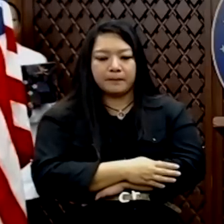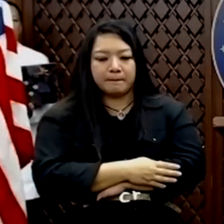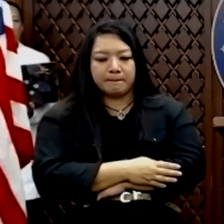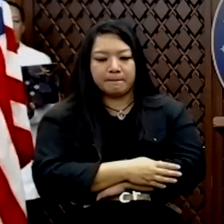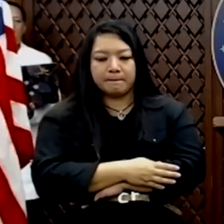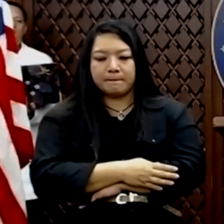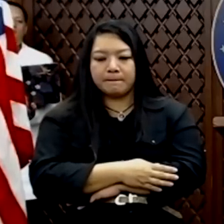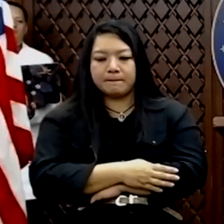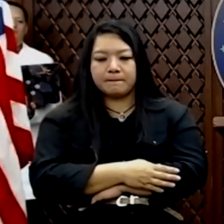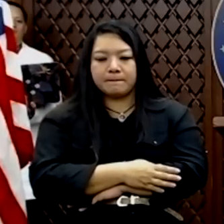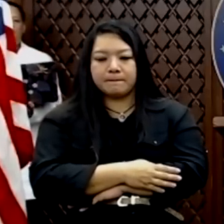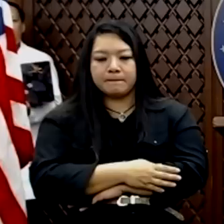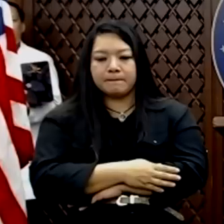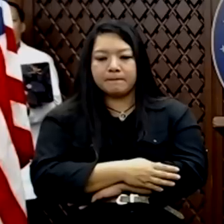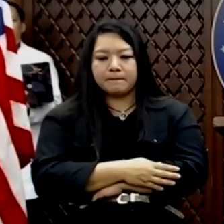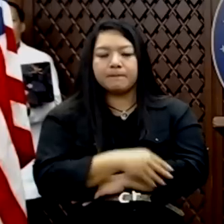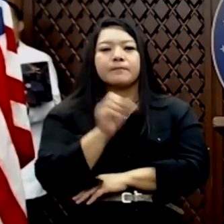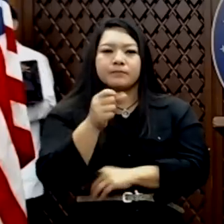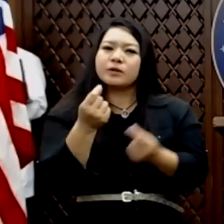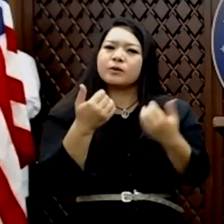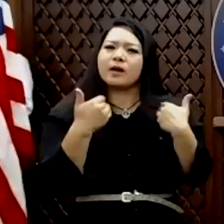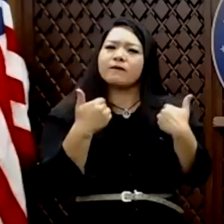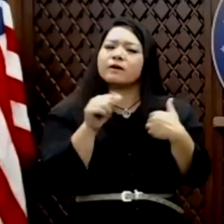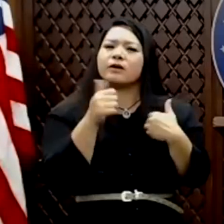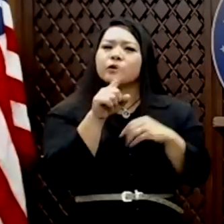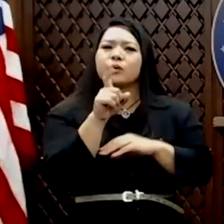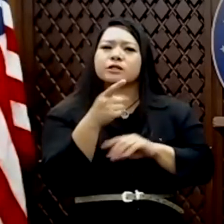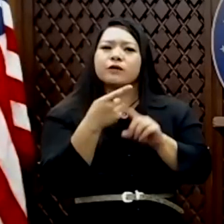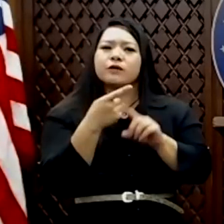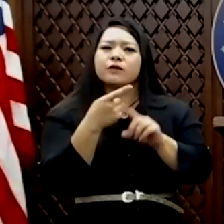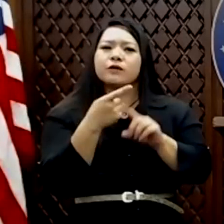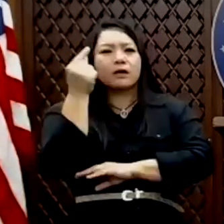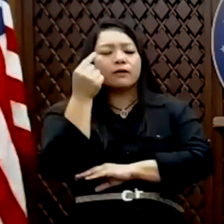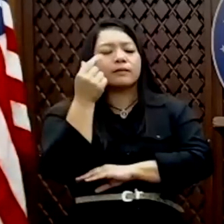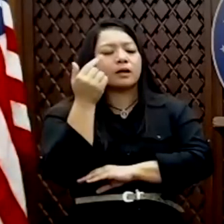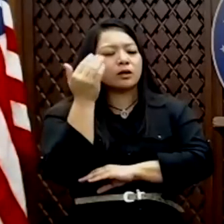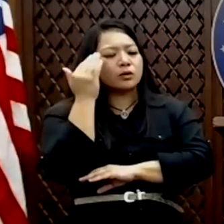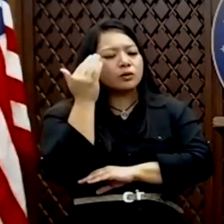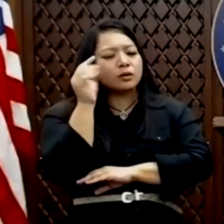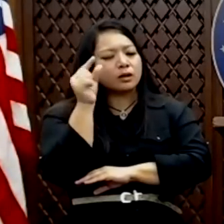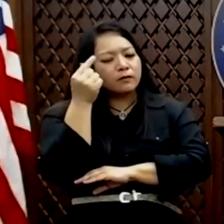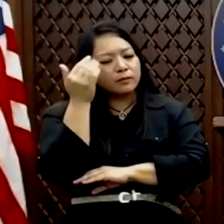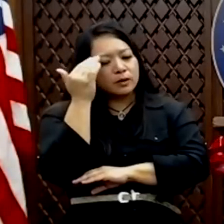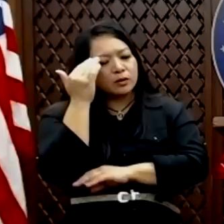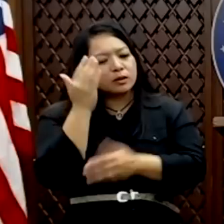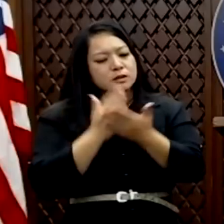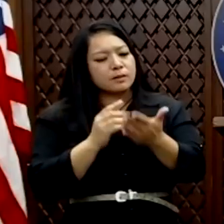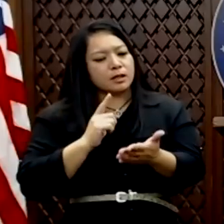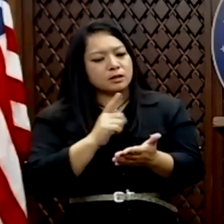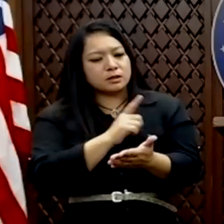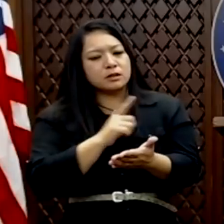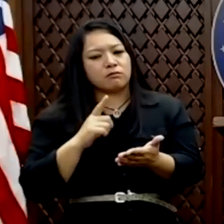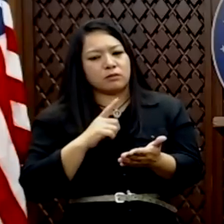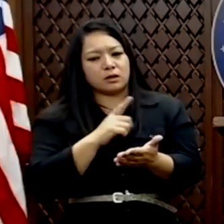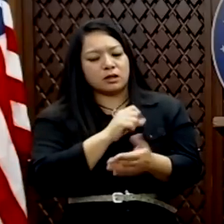I do have another question for the governor, and that is, as she well knows, there's some in the legislative branch who've been clamoring